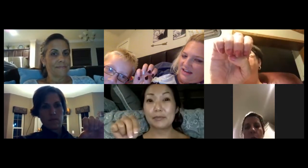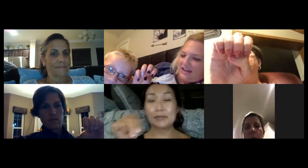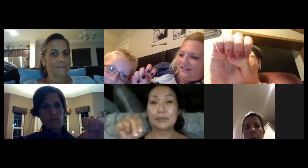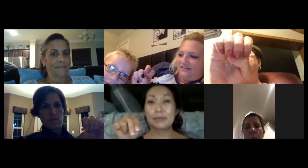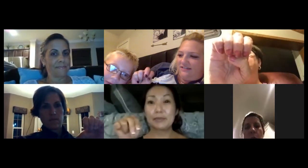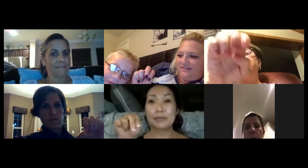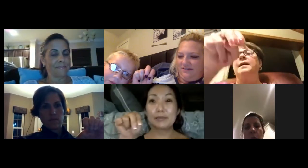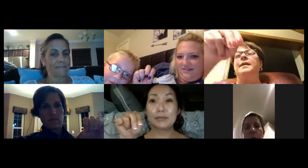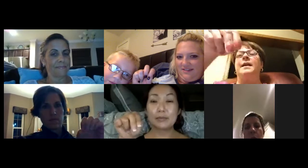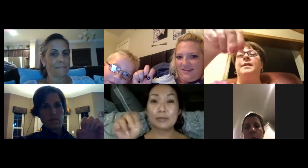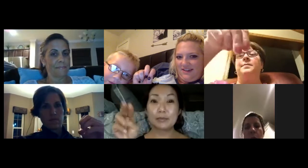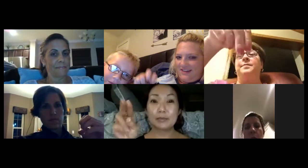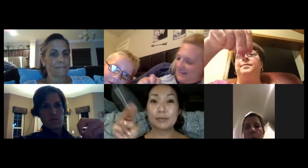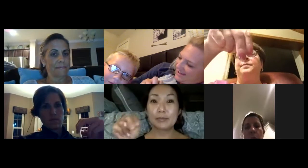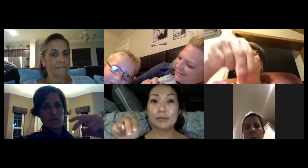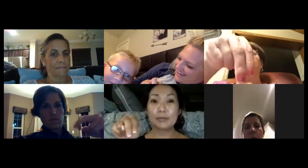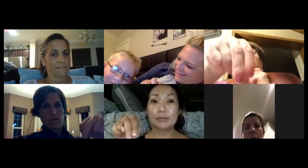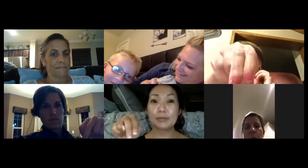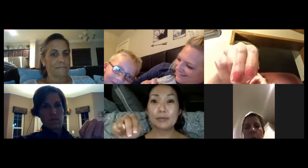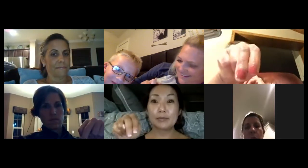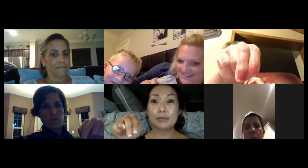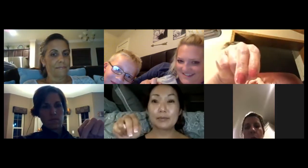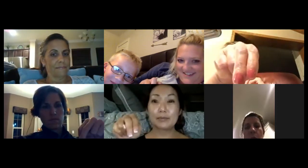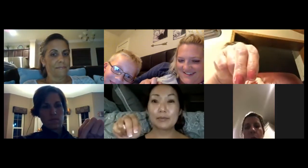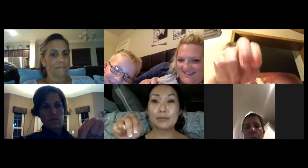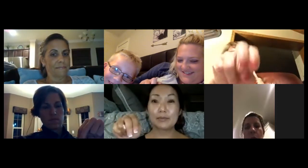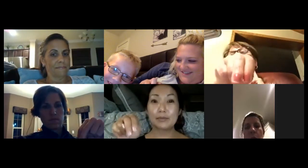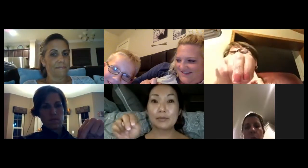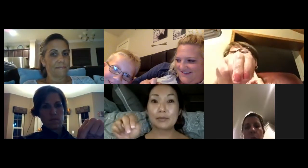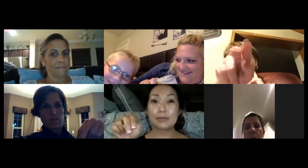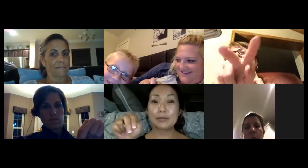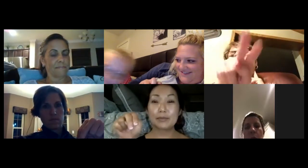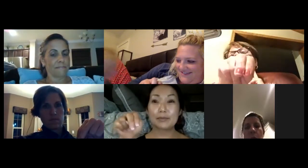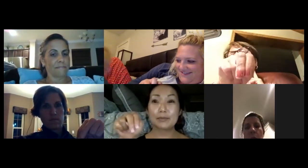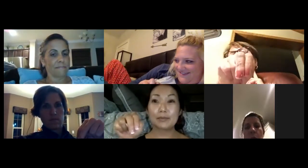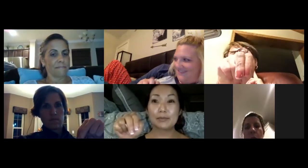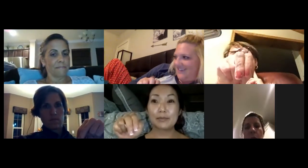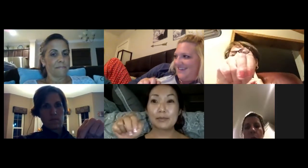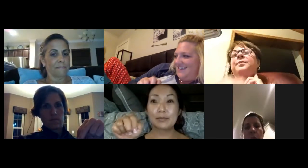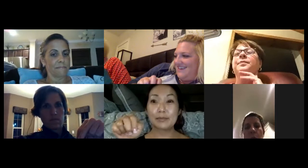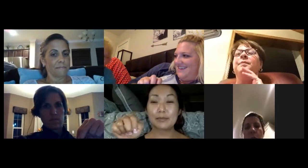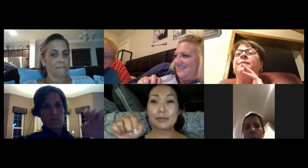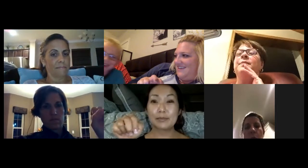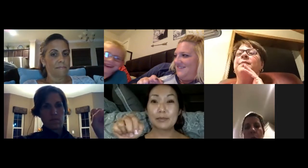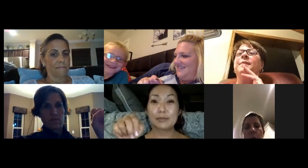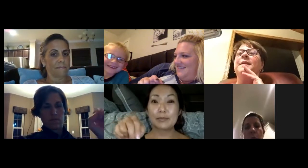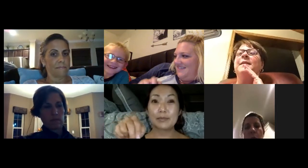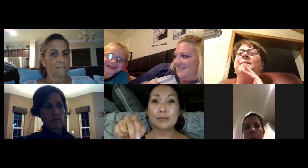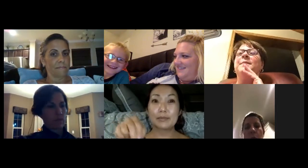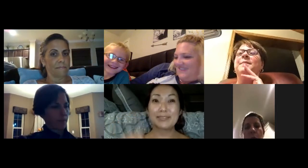N. and an N. Hey. Like your mom has that N. Is that Yeah. cool? Yeah,